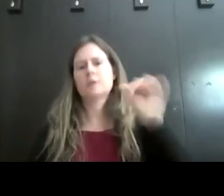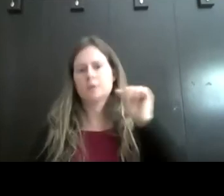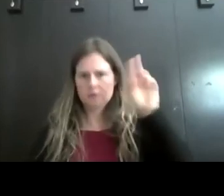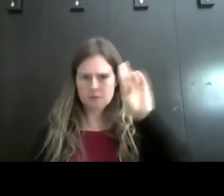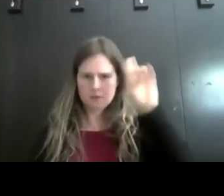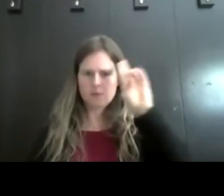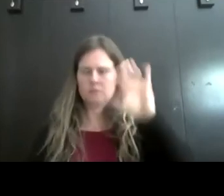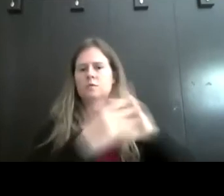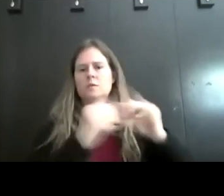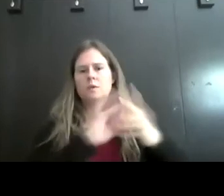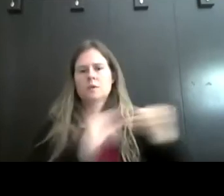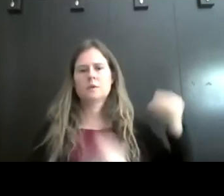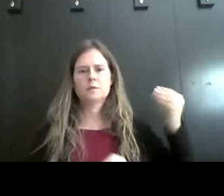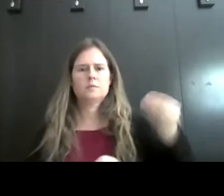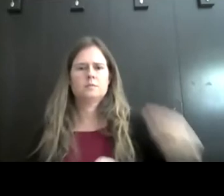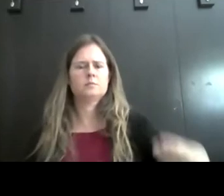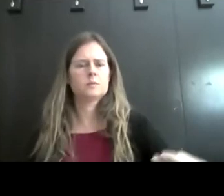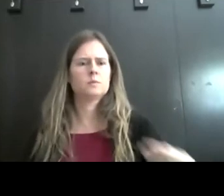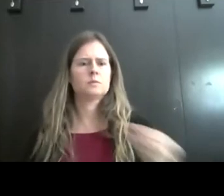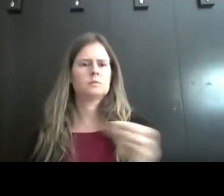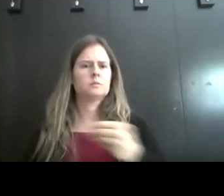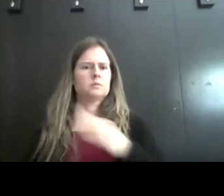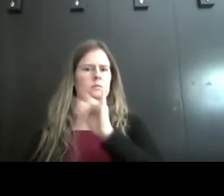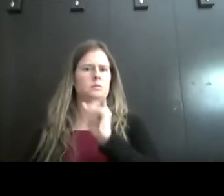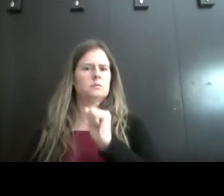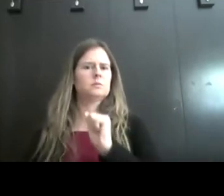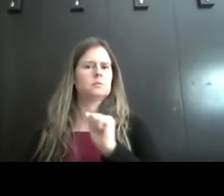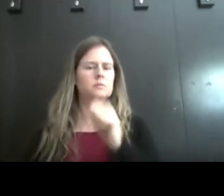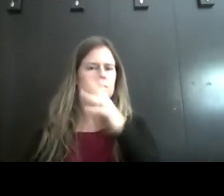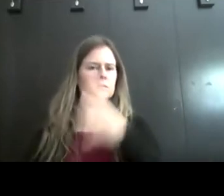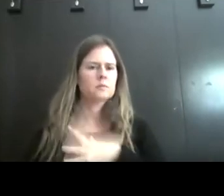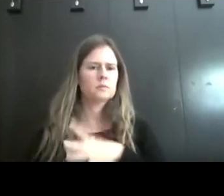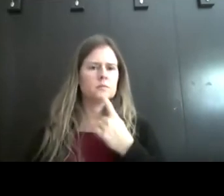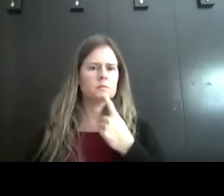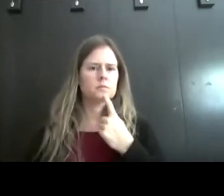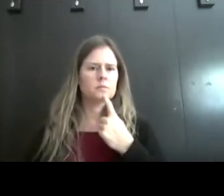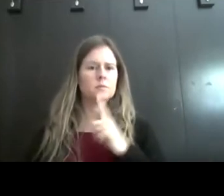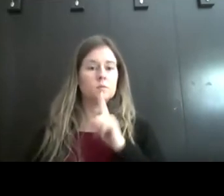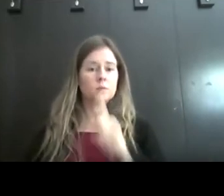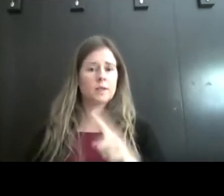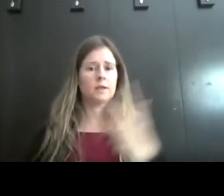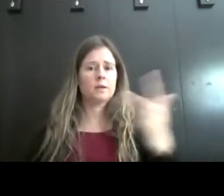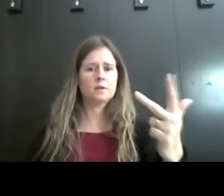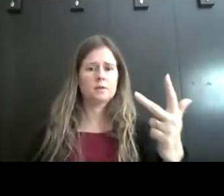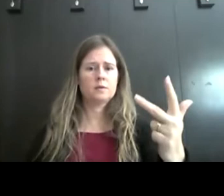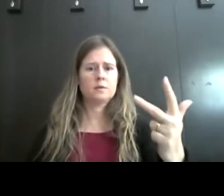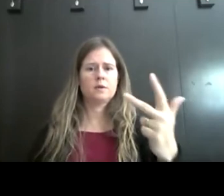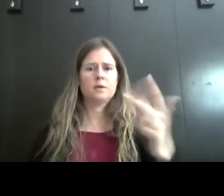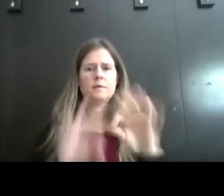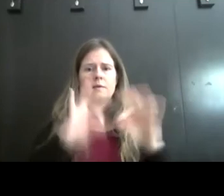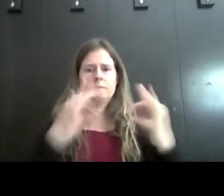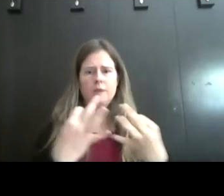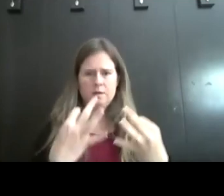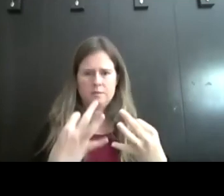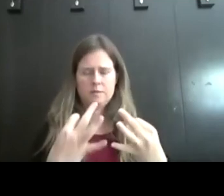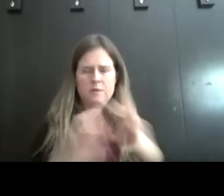And she goes, well, it doesn't appear that the tribe, the families, and there's only three families in the whole Tataviam tribe.